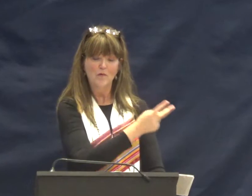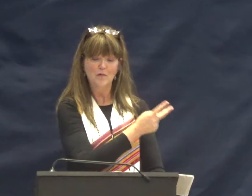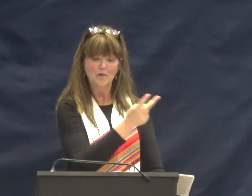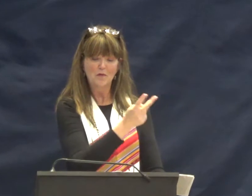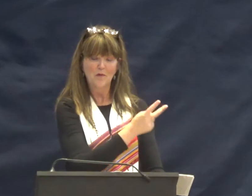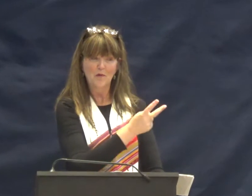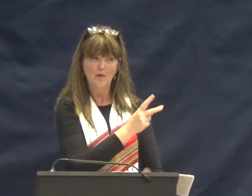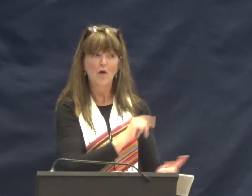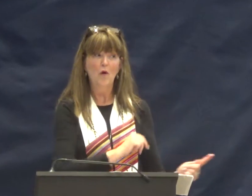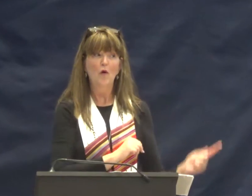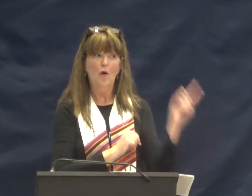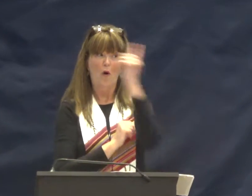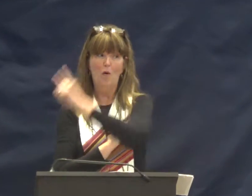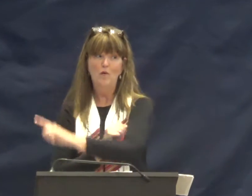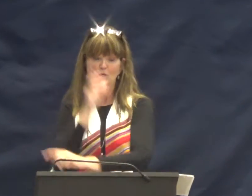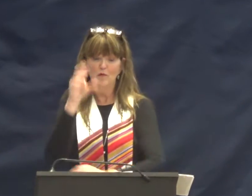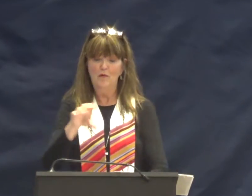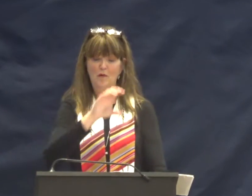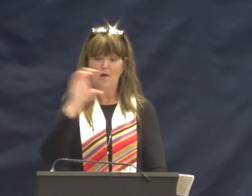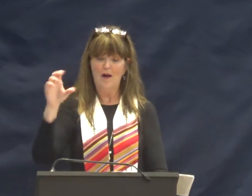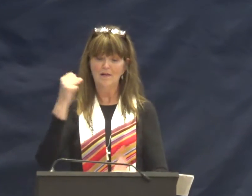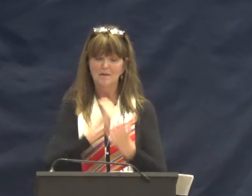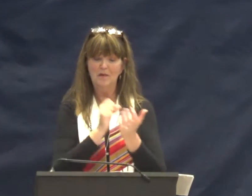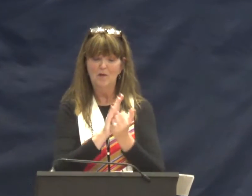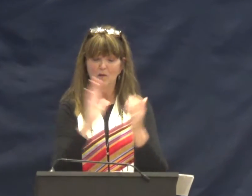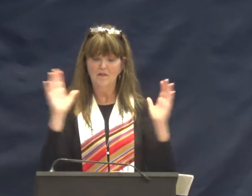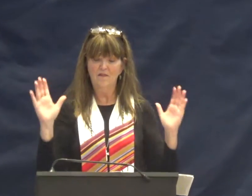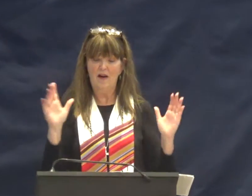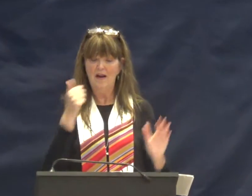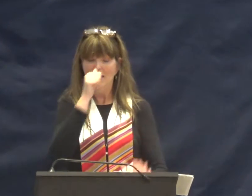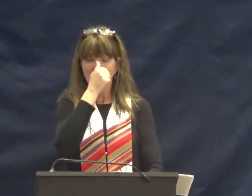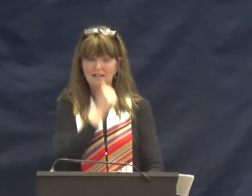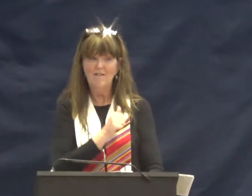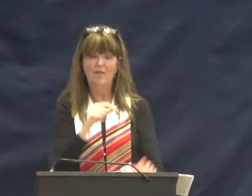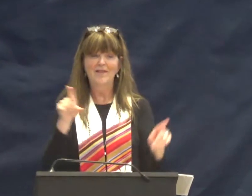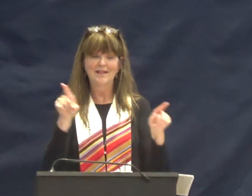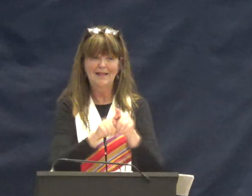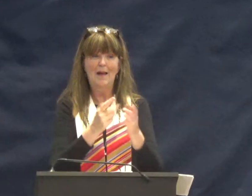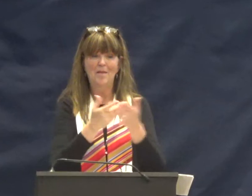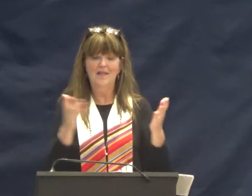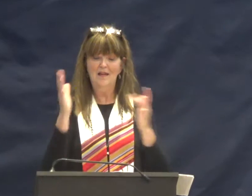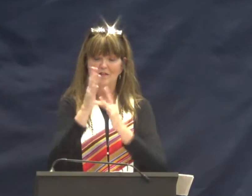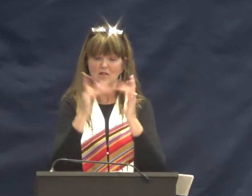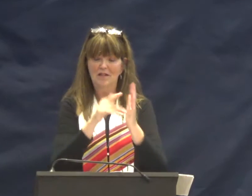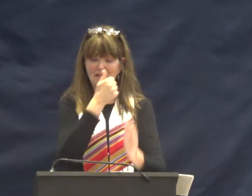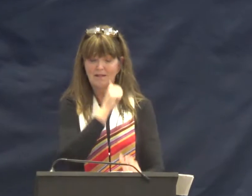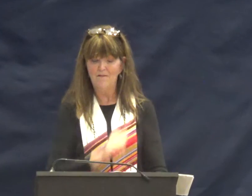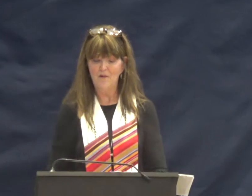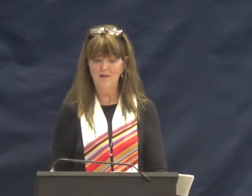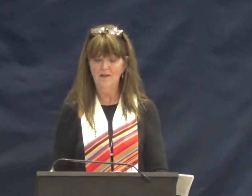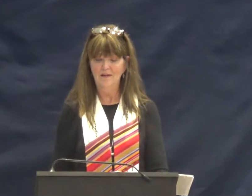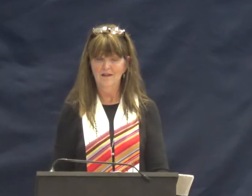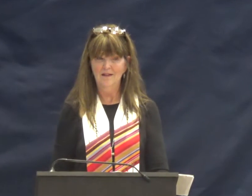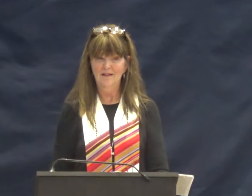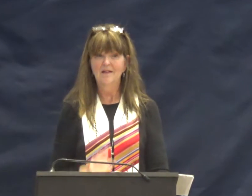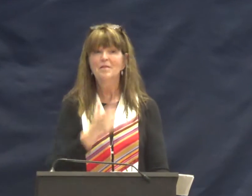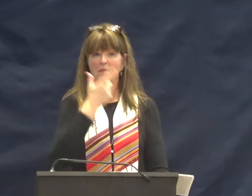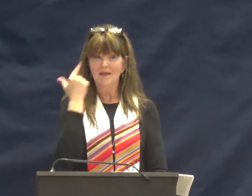Jesus wanted to know that those two would go to the cross and suffer crucifixion, just as Jesus did.